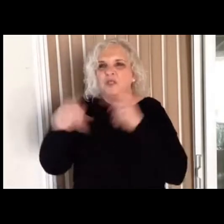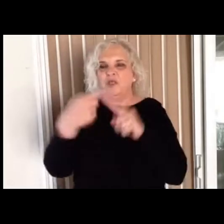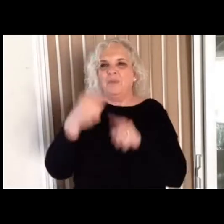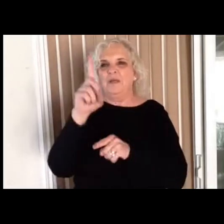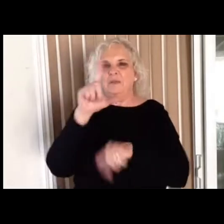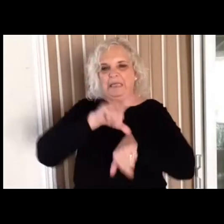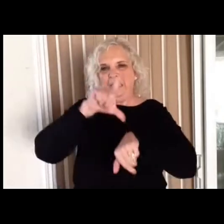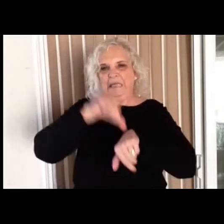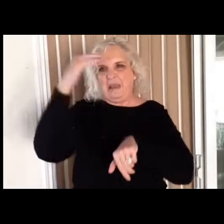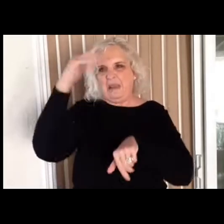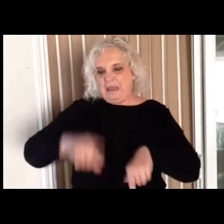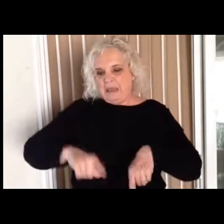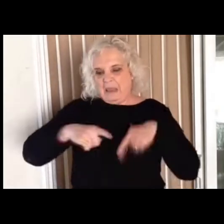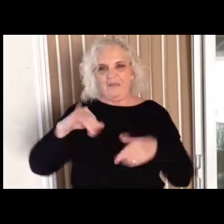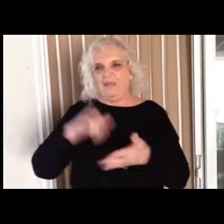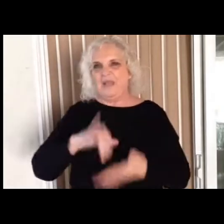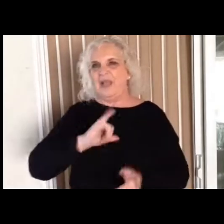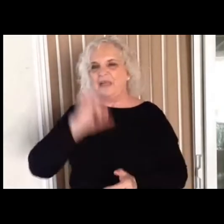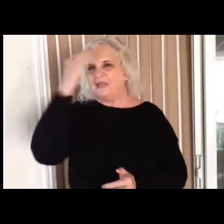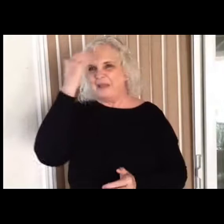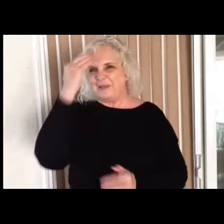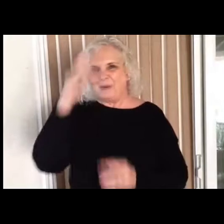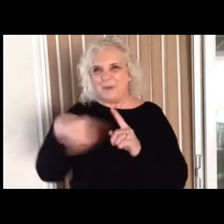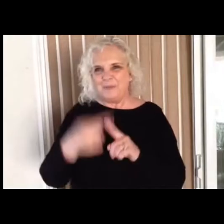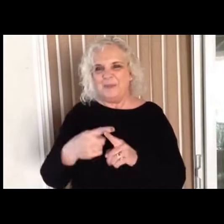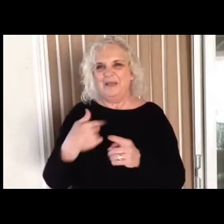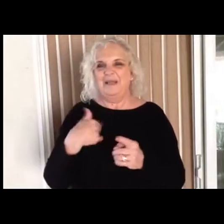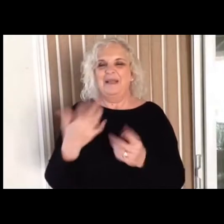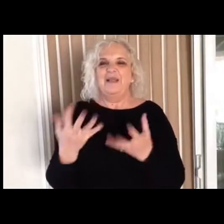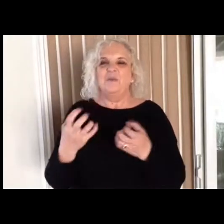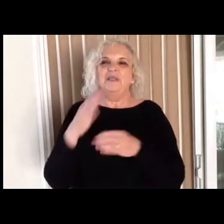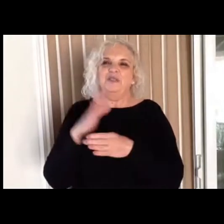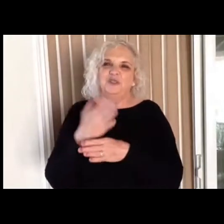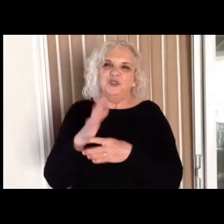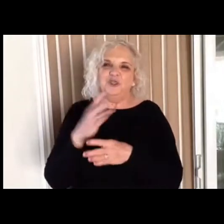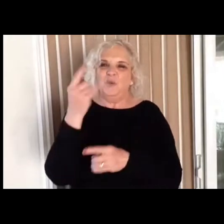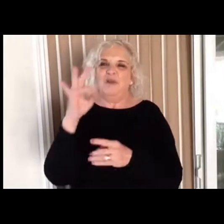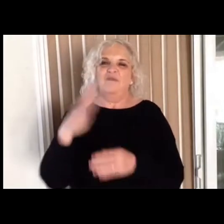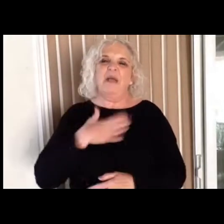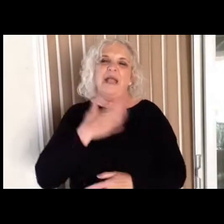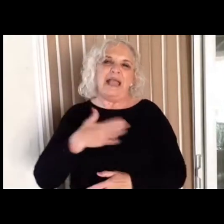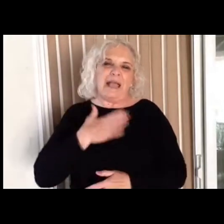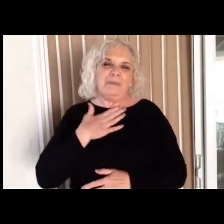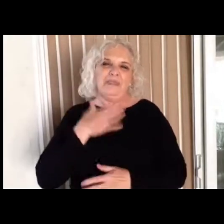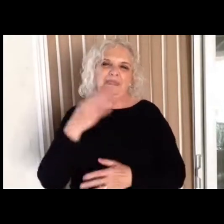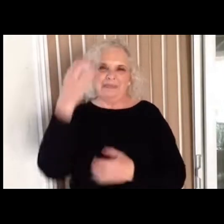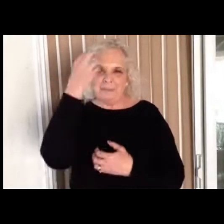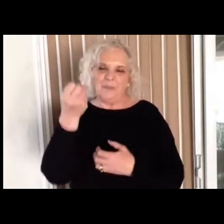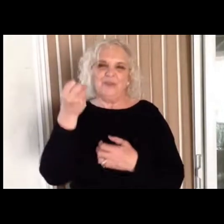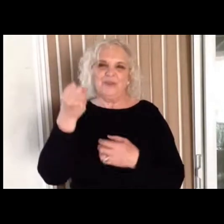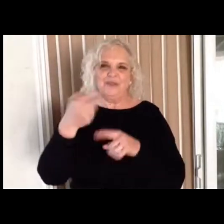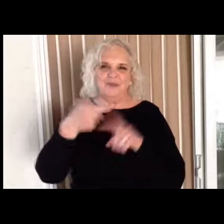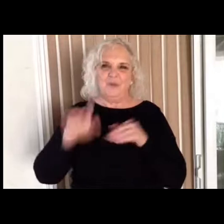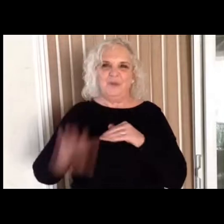know. And I just wanted to share one of my happiest childhood memories, and it was so